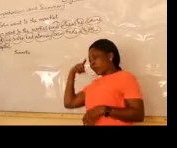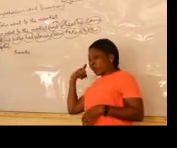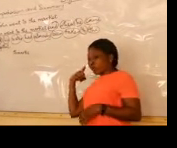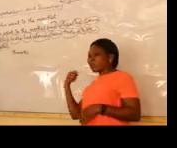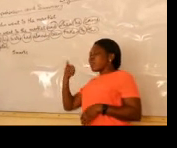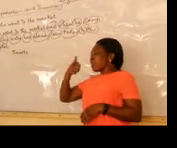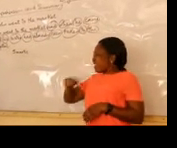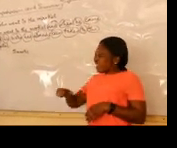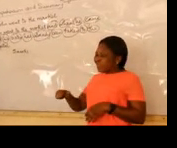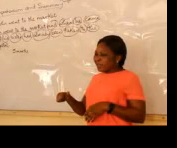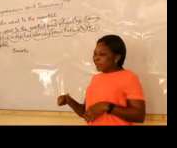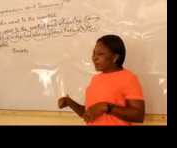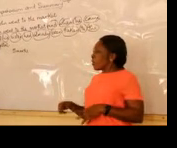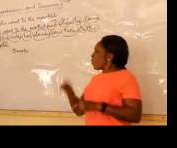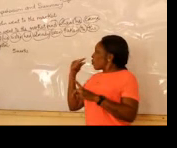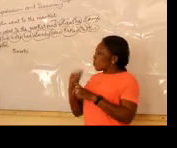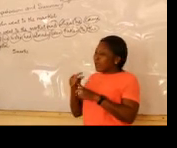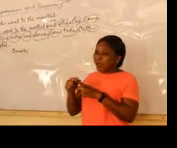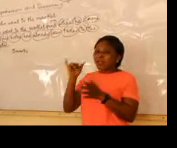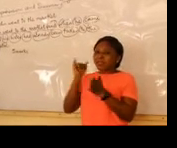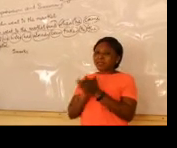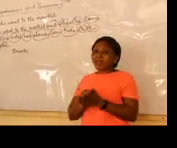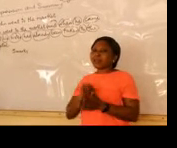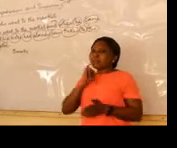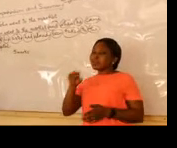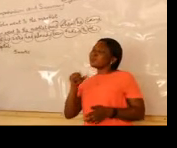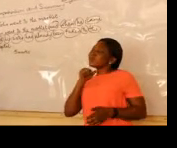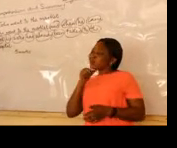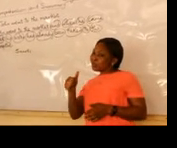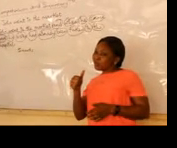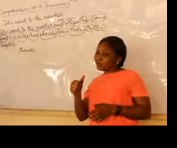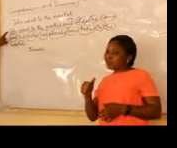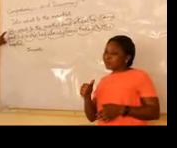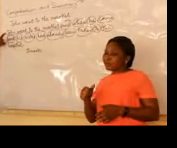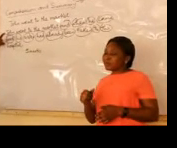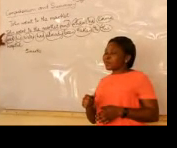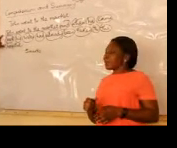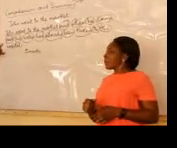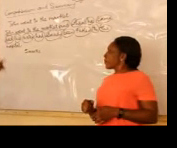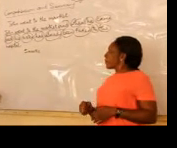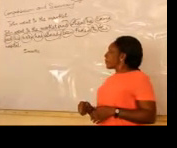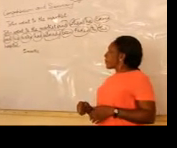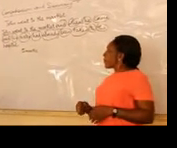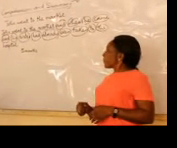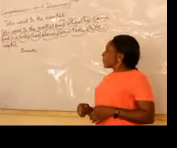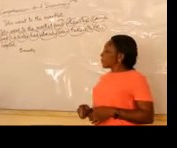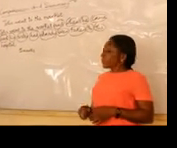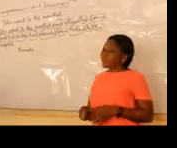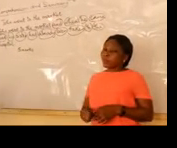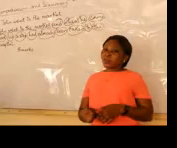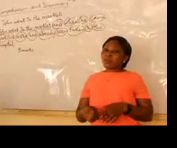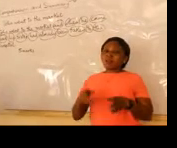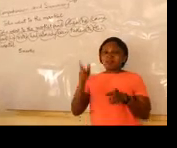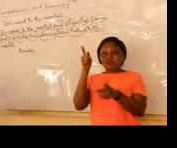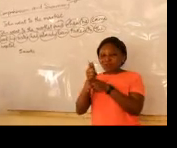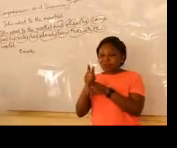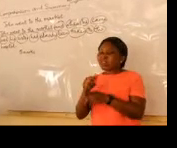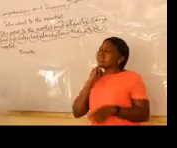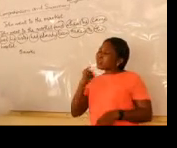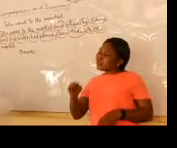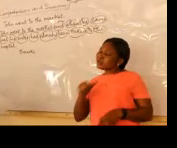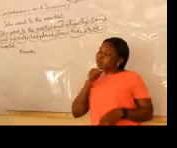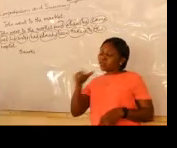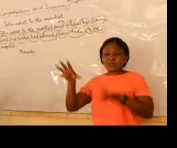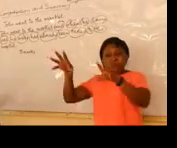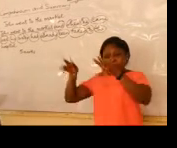Because any irrelevant word is unacceptable. It is not scored. It is